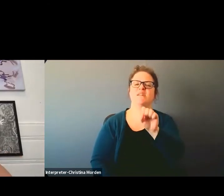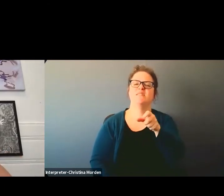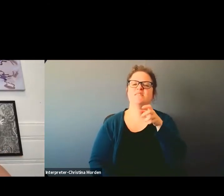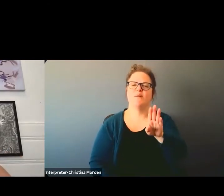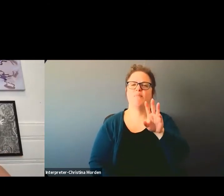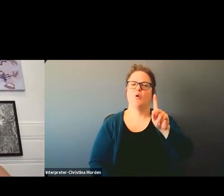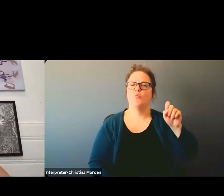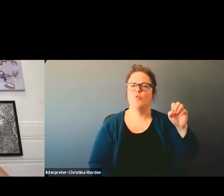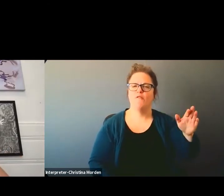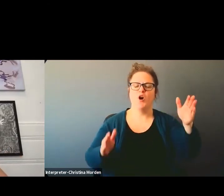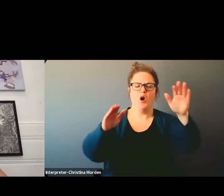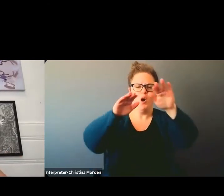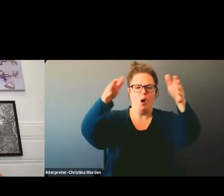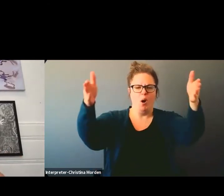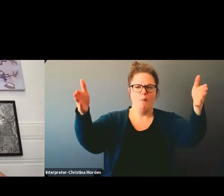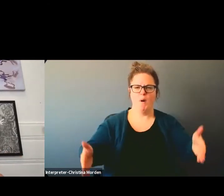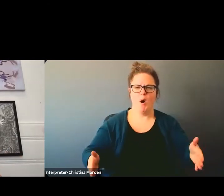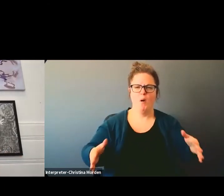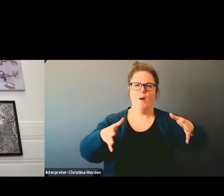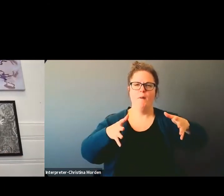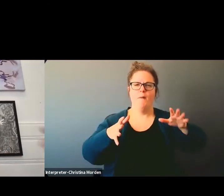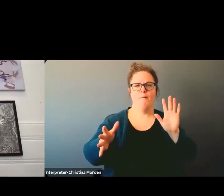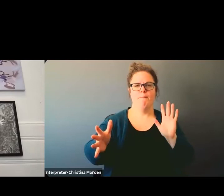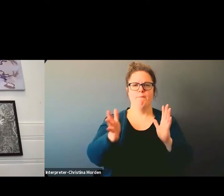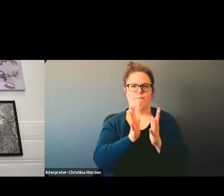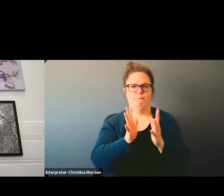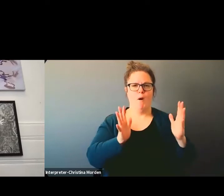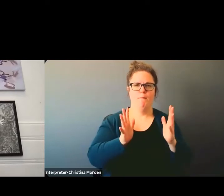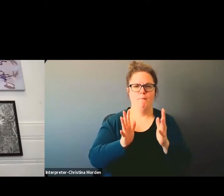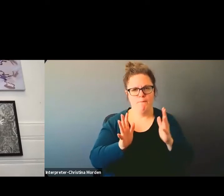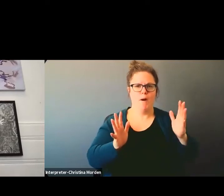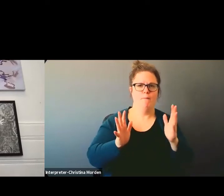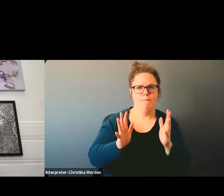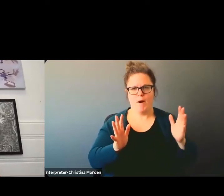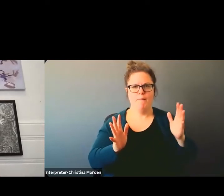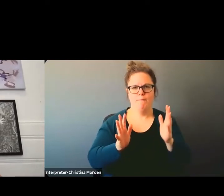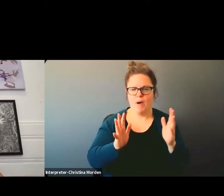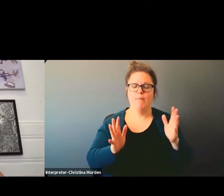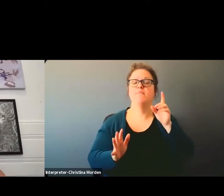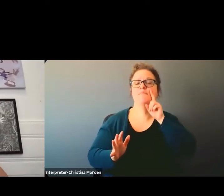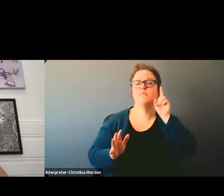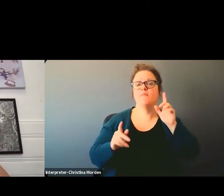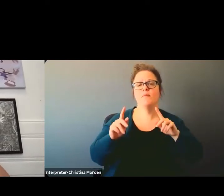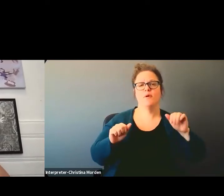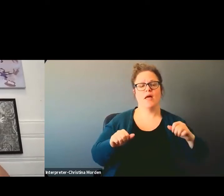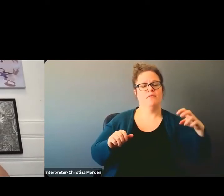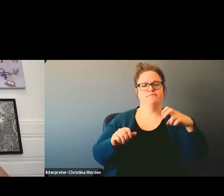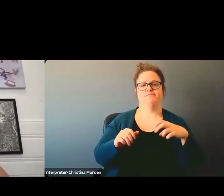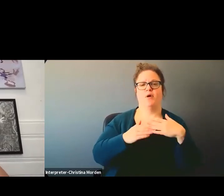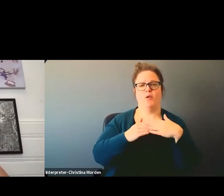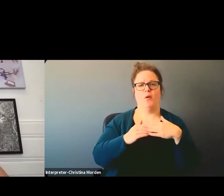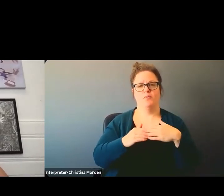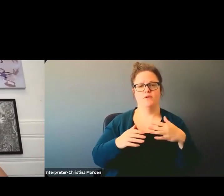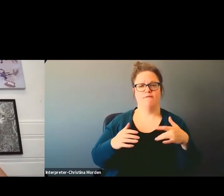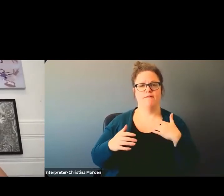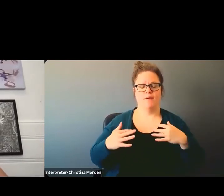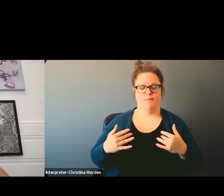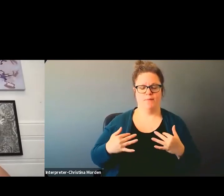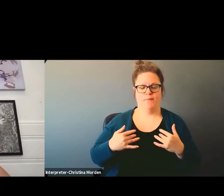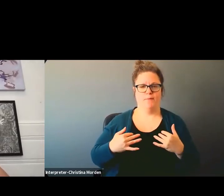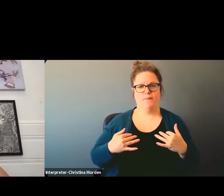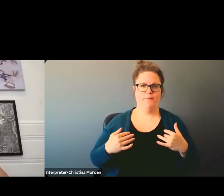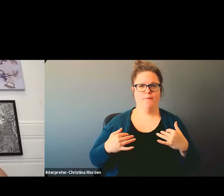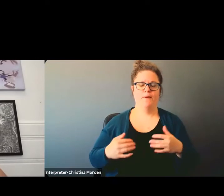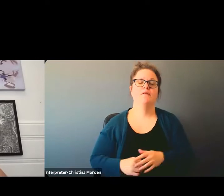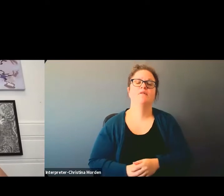those vibrations, and have the participants sit right next to the speaker so they can really feel it. Another thing for the